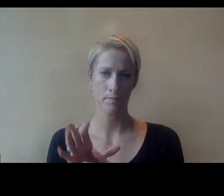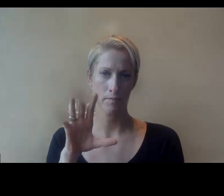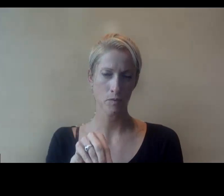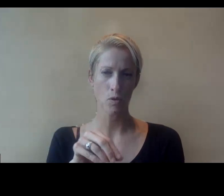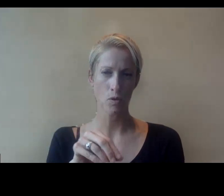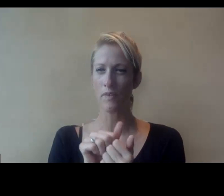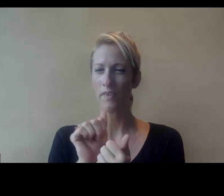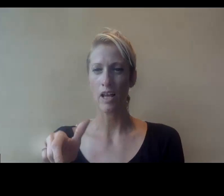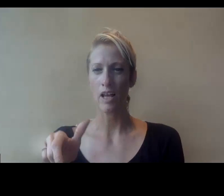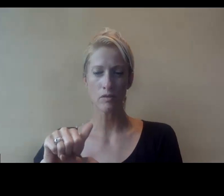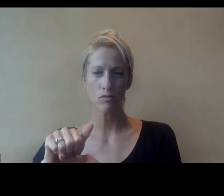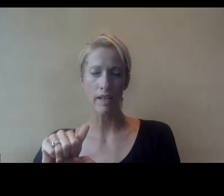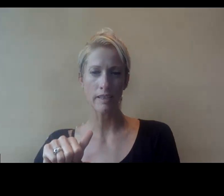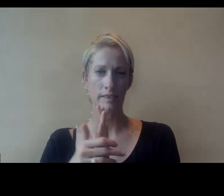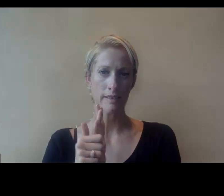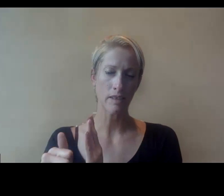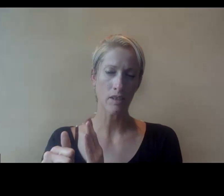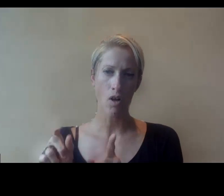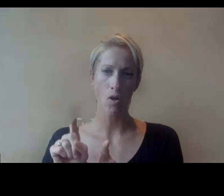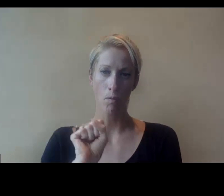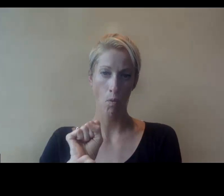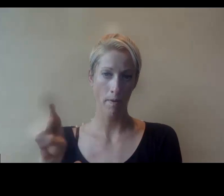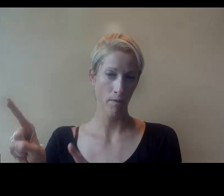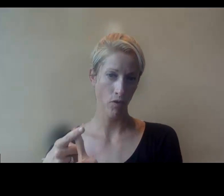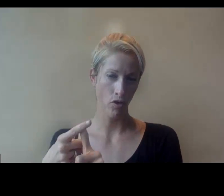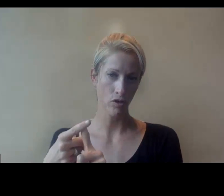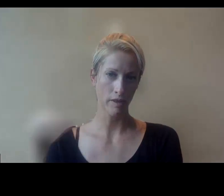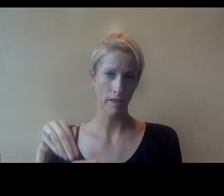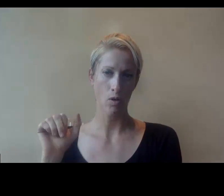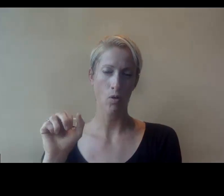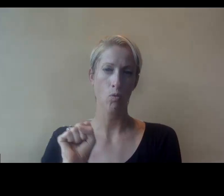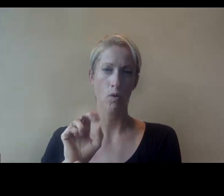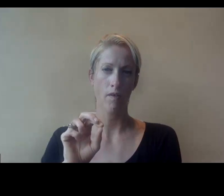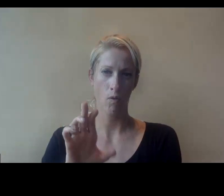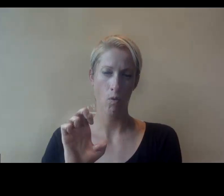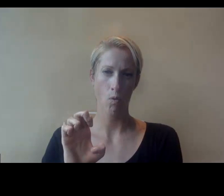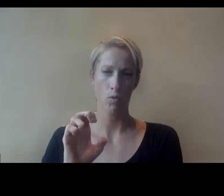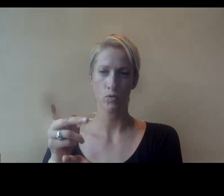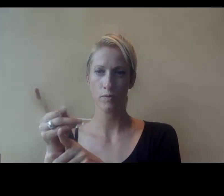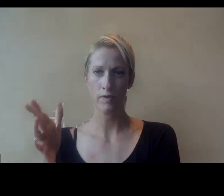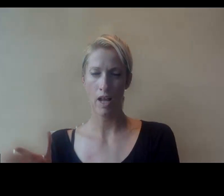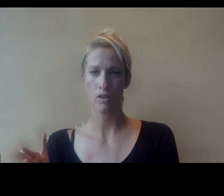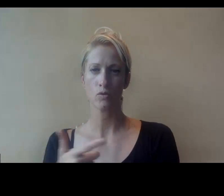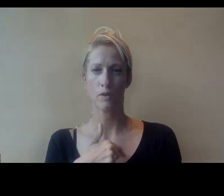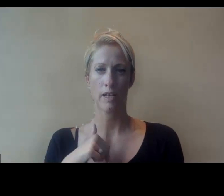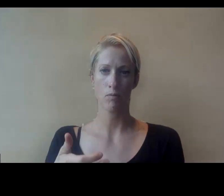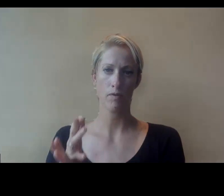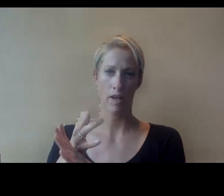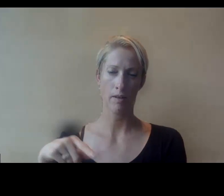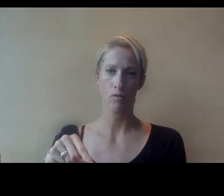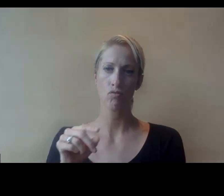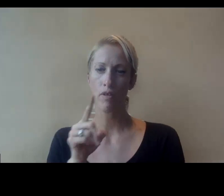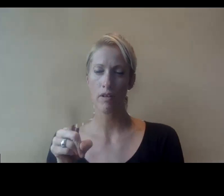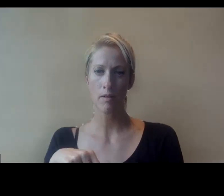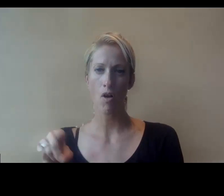skills trainings. We also employ them first to work on our work crews with our site supervisors, so we can vet them in real time and